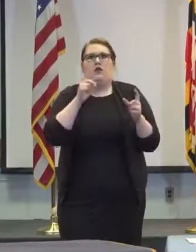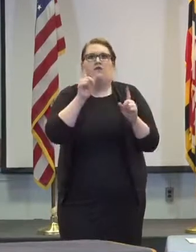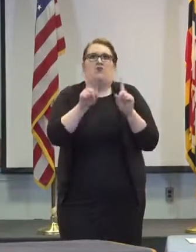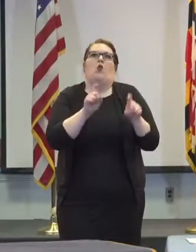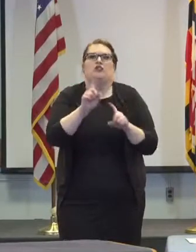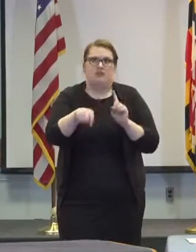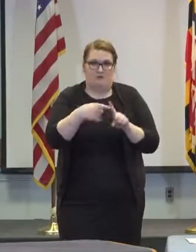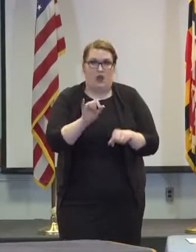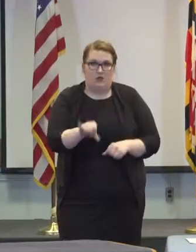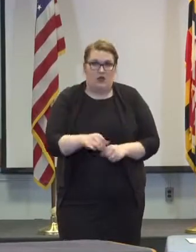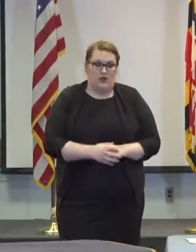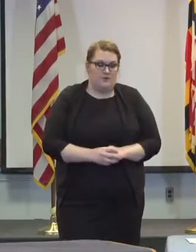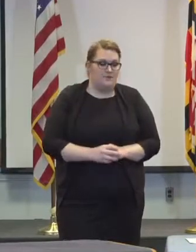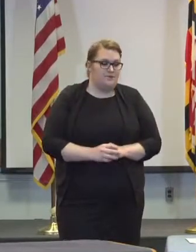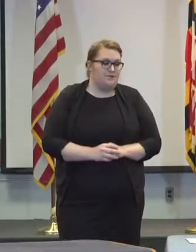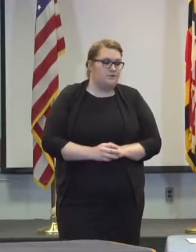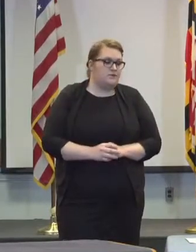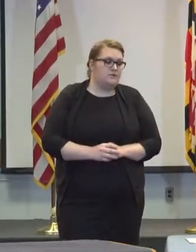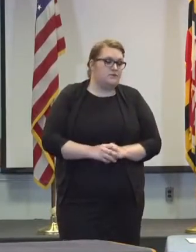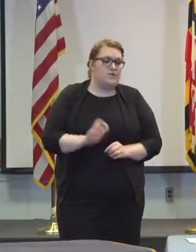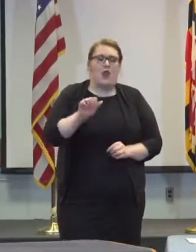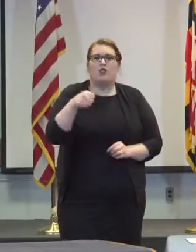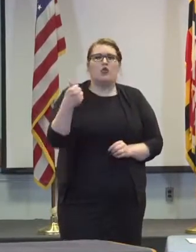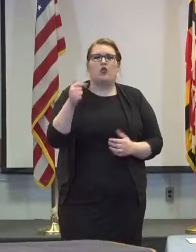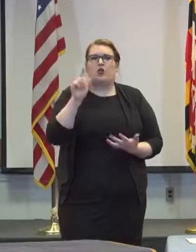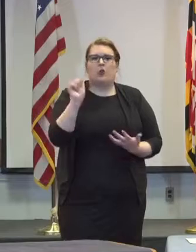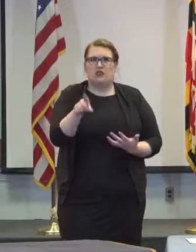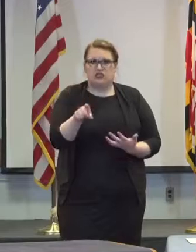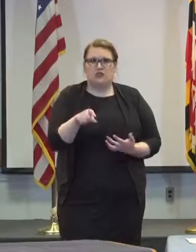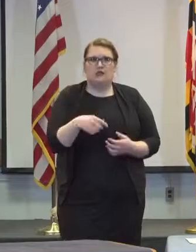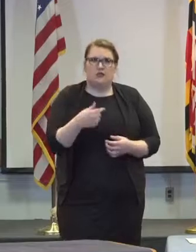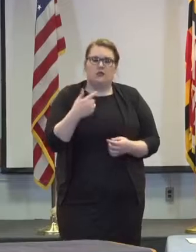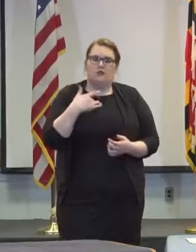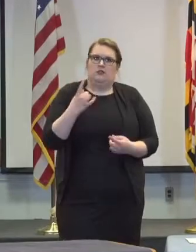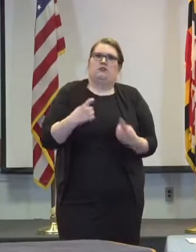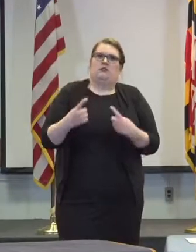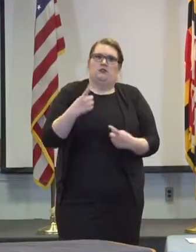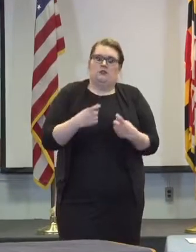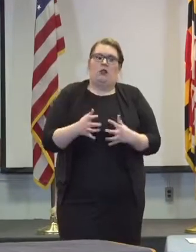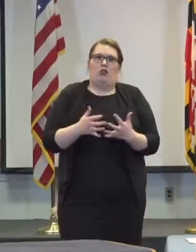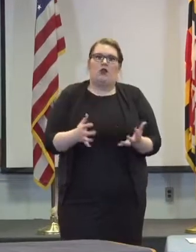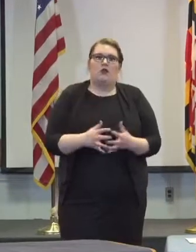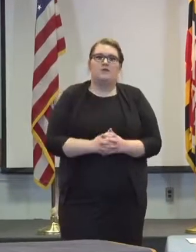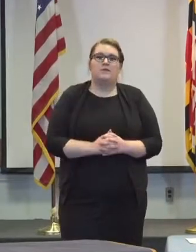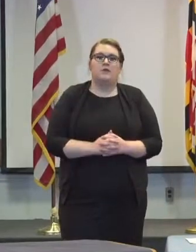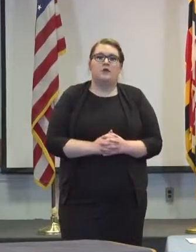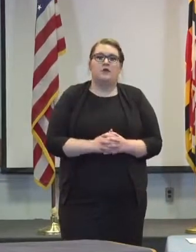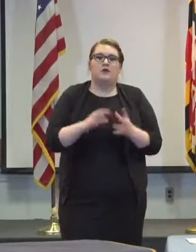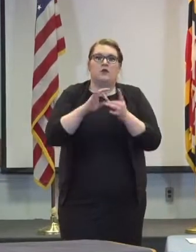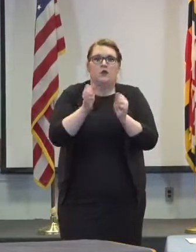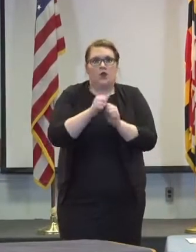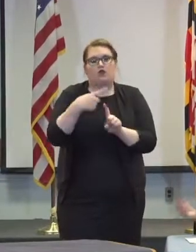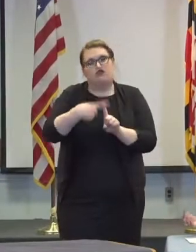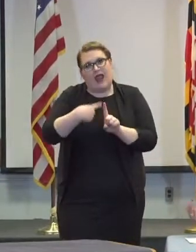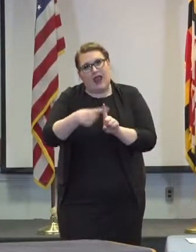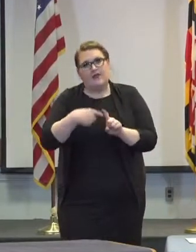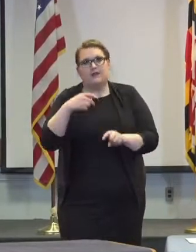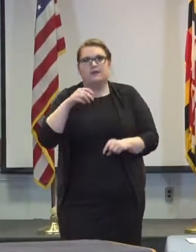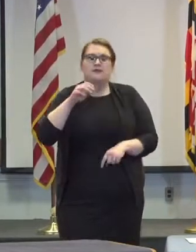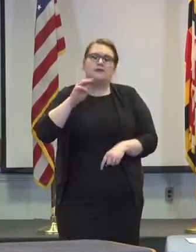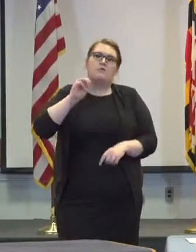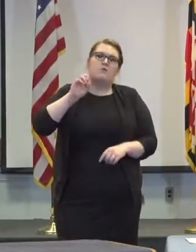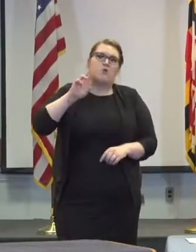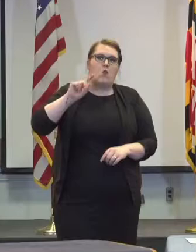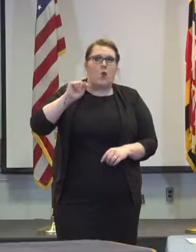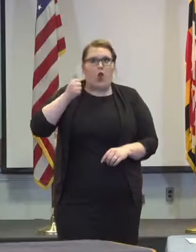that. And another question that we've received a lot is, you know, about rent, mortgages, and lease payments, as